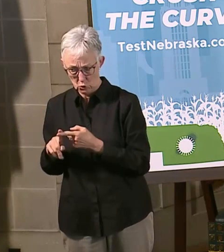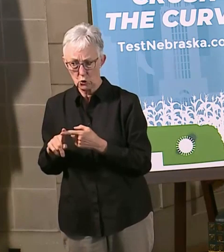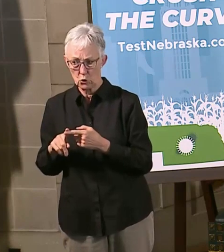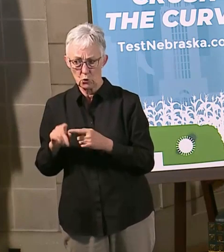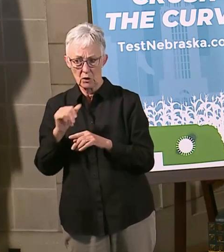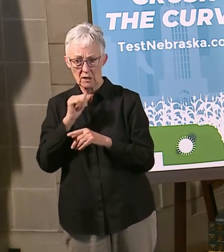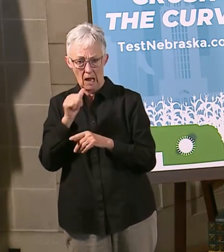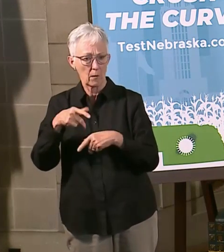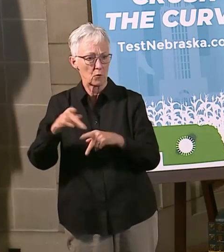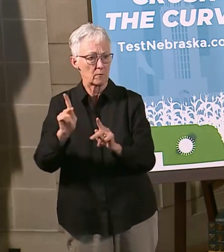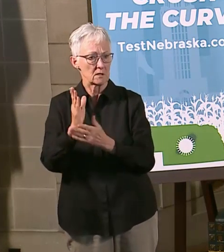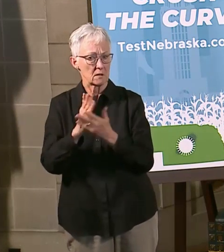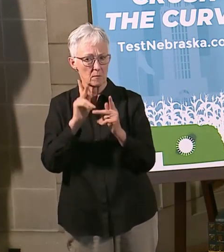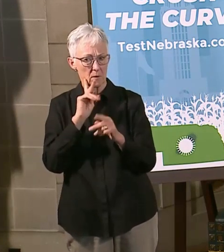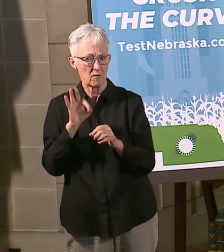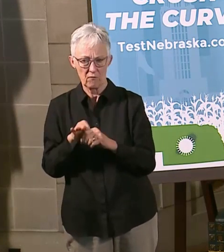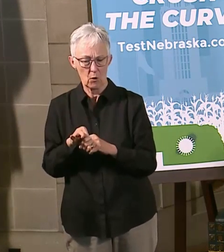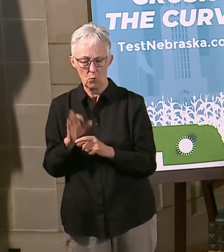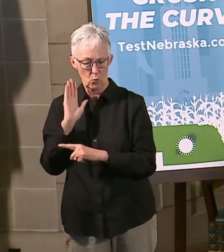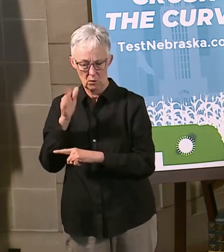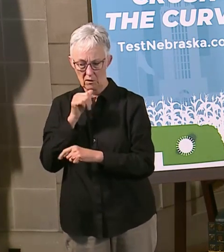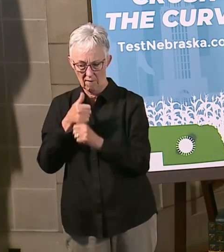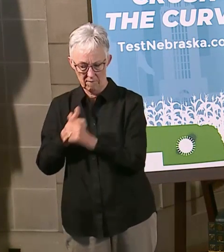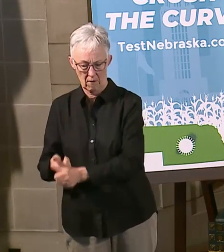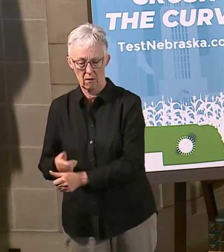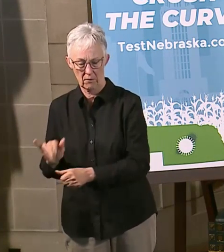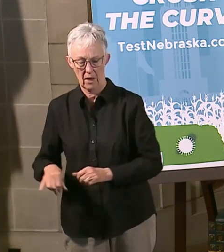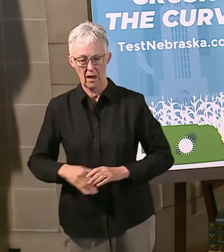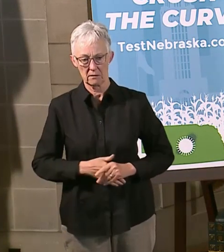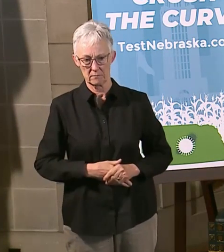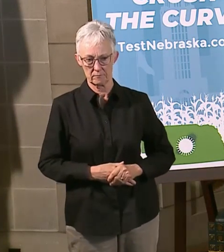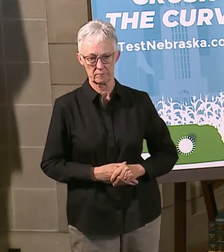Why is it so important to allow in-person voting? I think I just covered that.